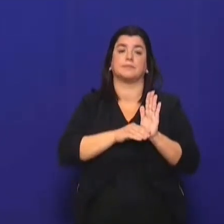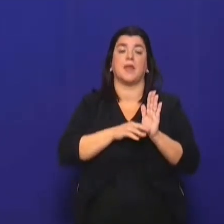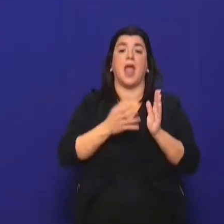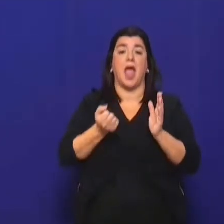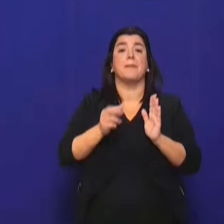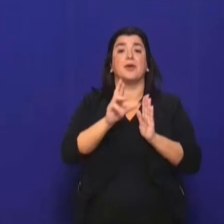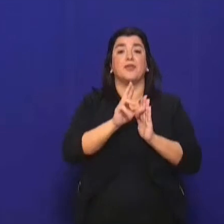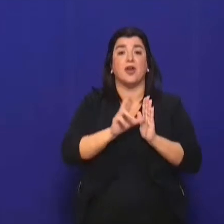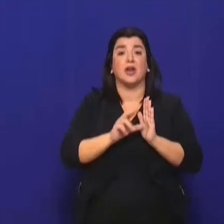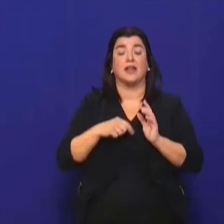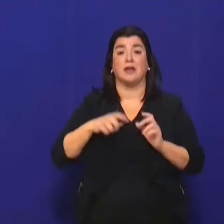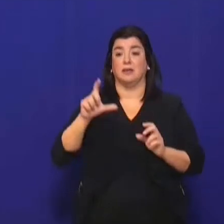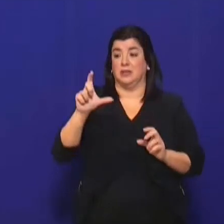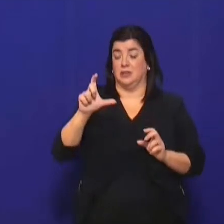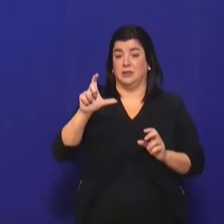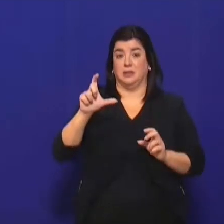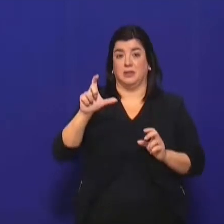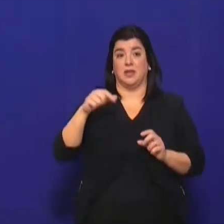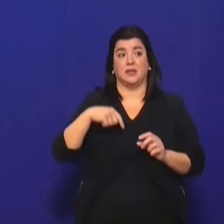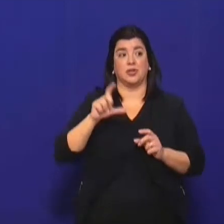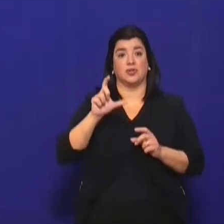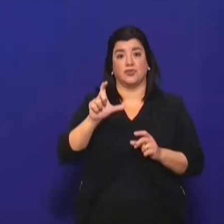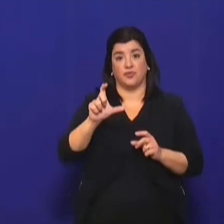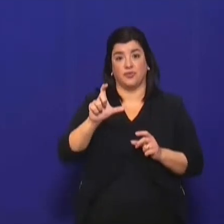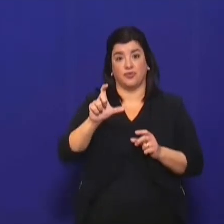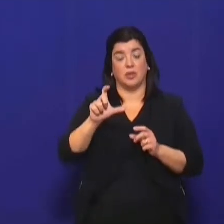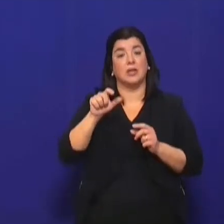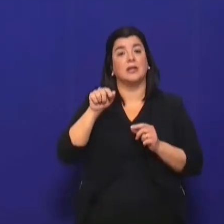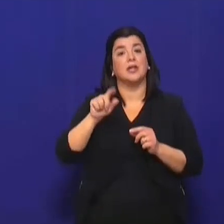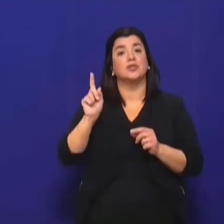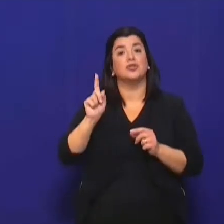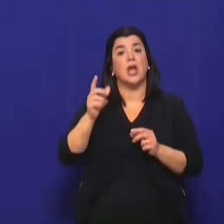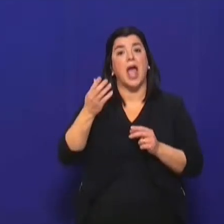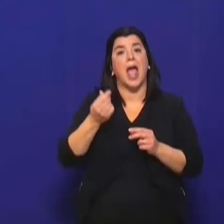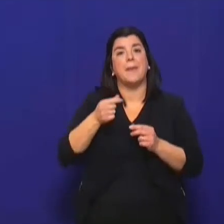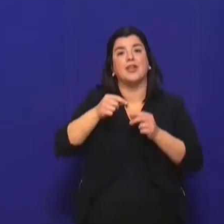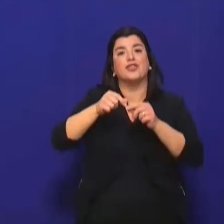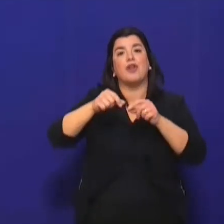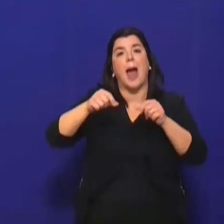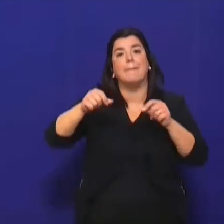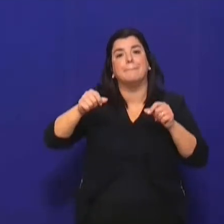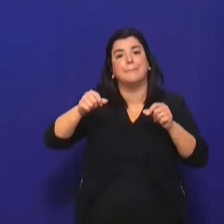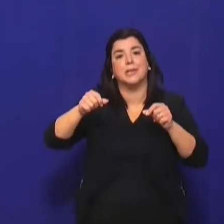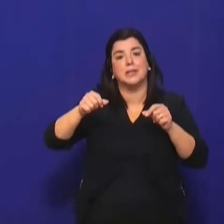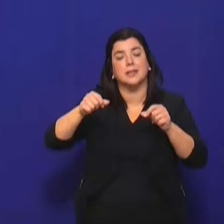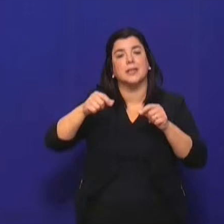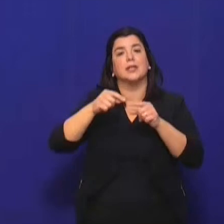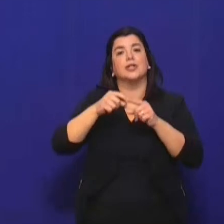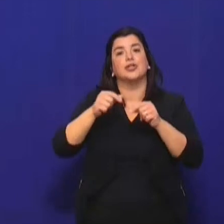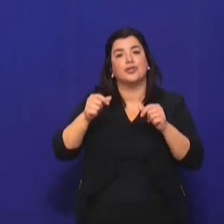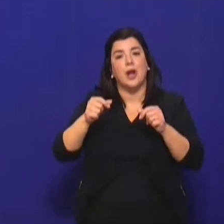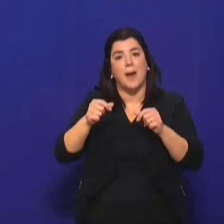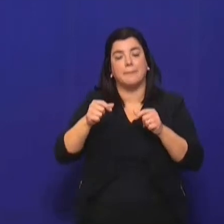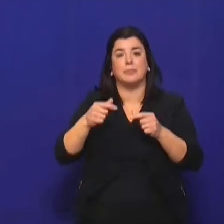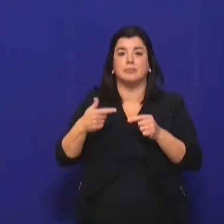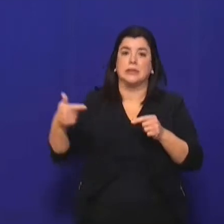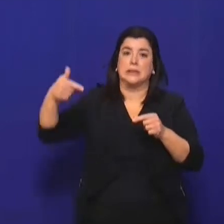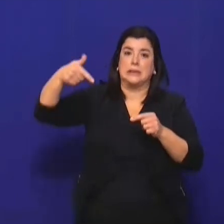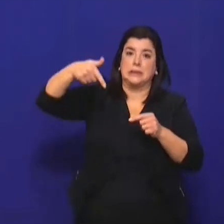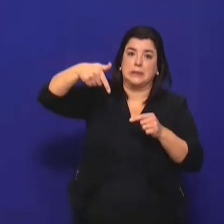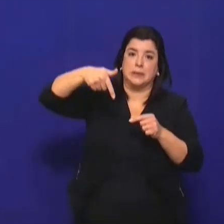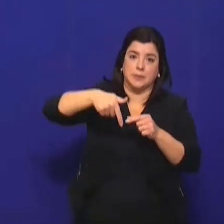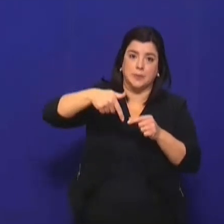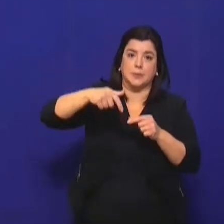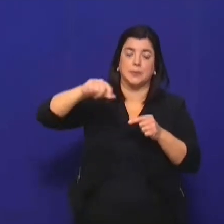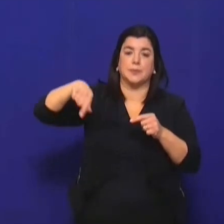dawn il-fjali ta' dawn it-tilqim jiġu ġa fjali li ġa fihom ikun hemm it-trab. Allura hemmhekk inti trid titfa' sejlajn